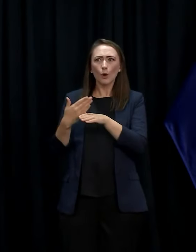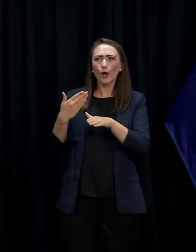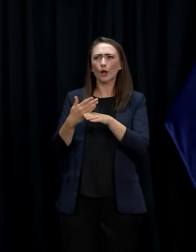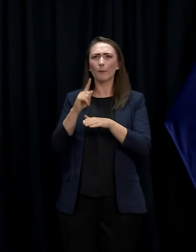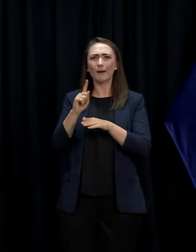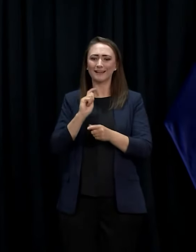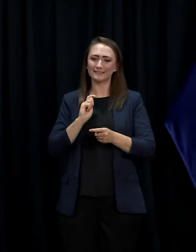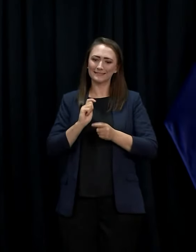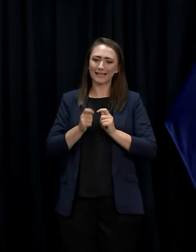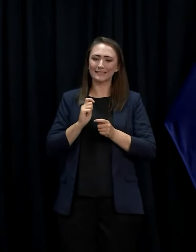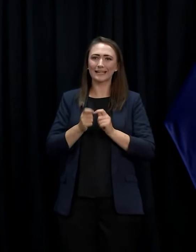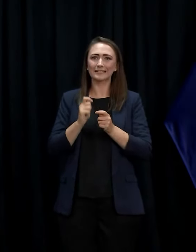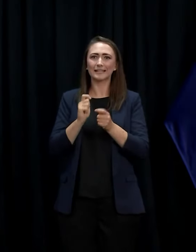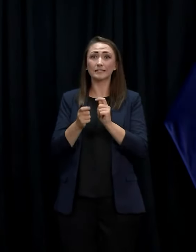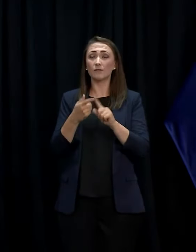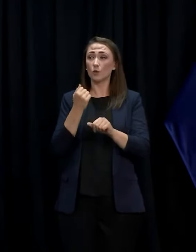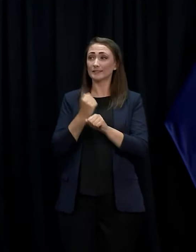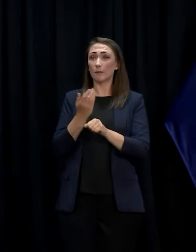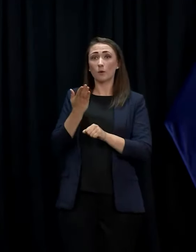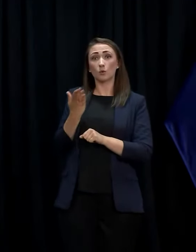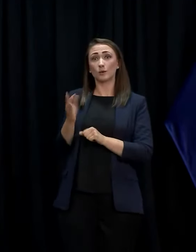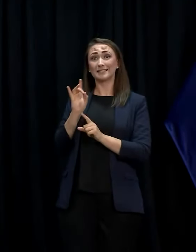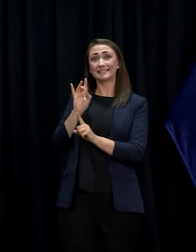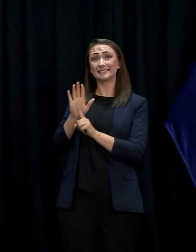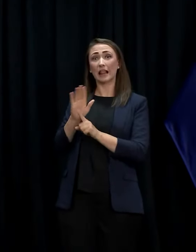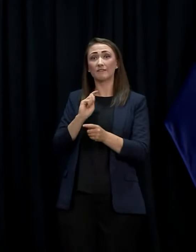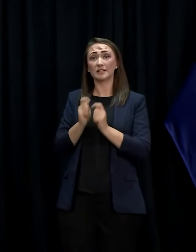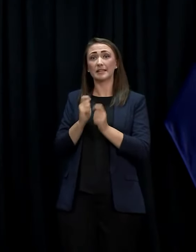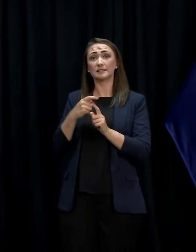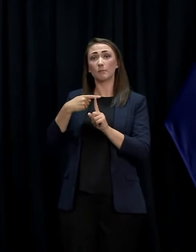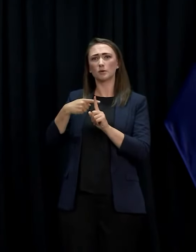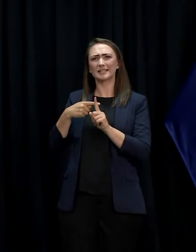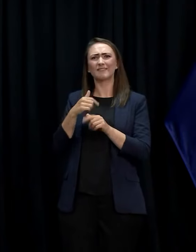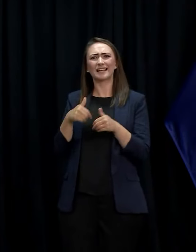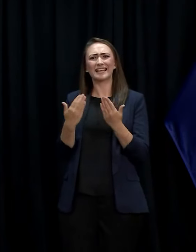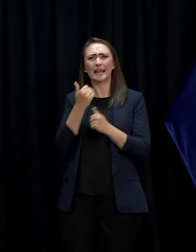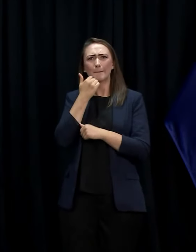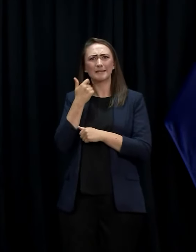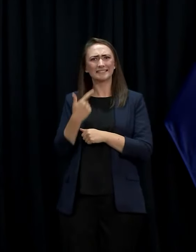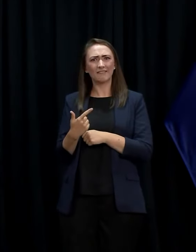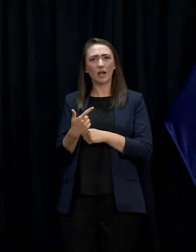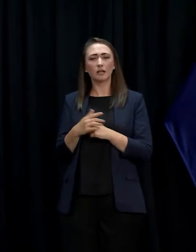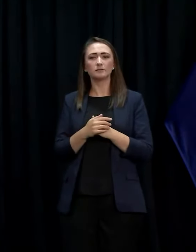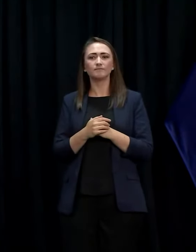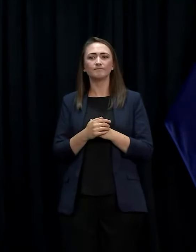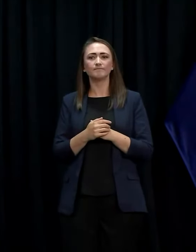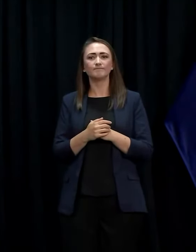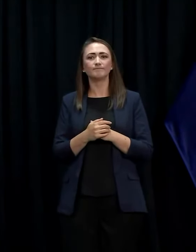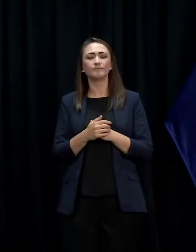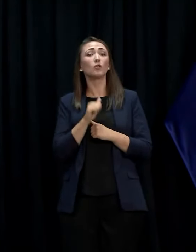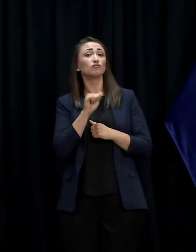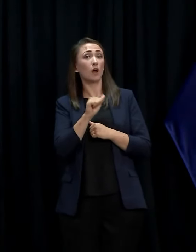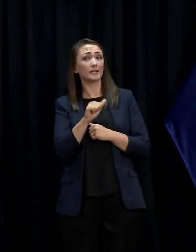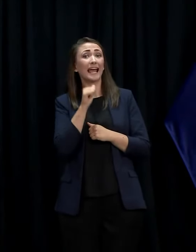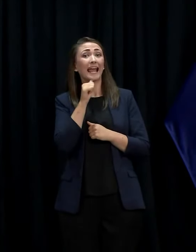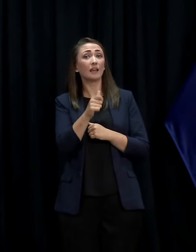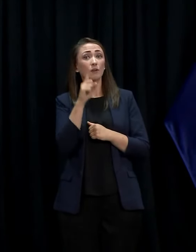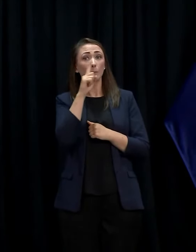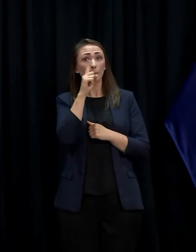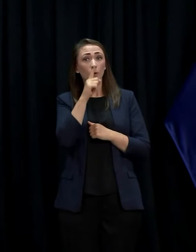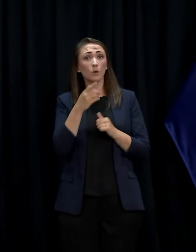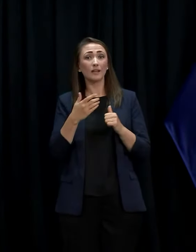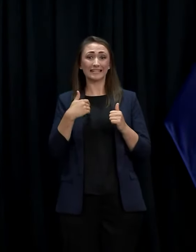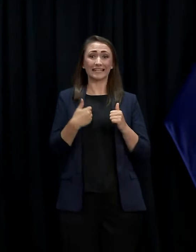I mean, you yourself didn't test positive until day 7. Yeah, for those who are having to test in order to go to work, of course, there is a greater supply, so they can get access to